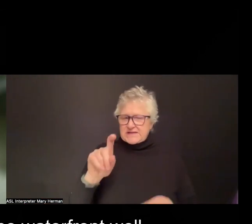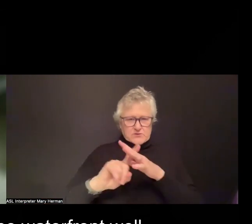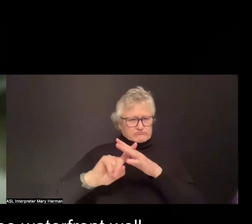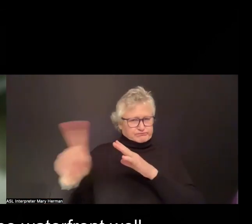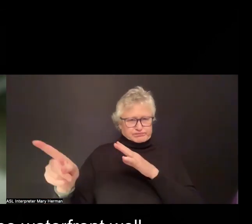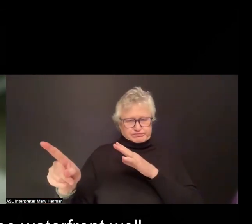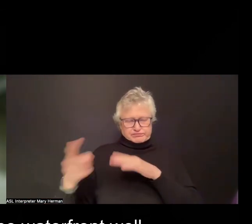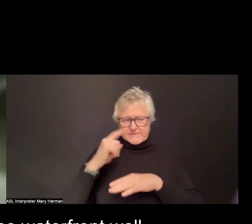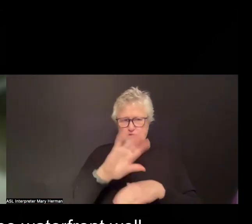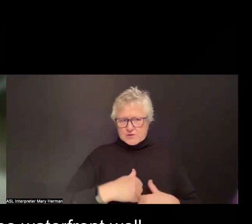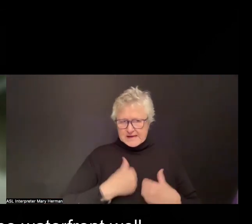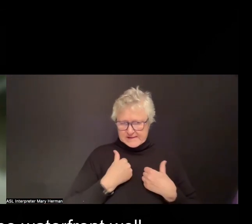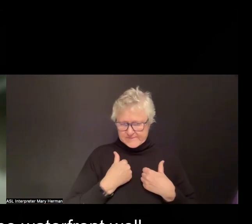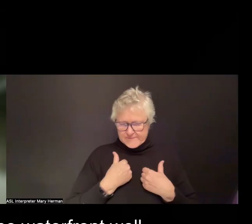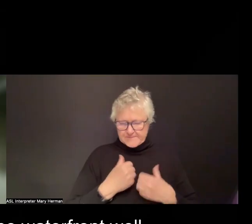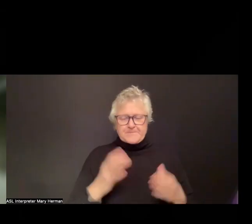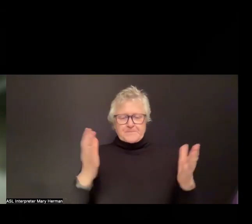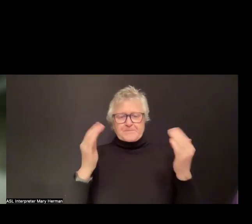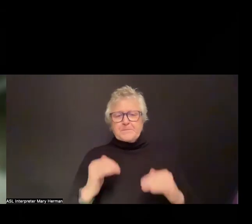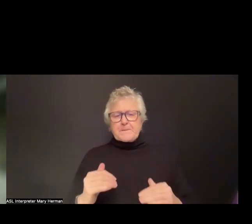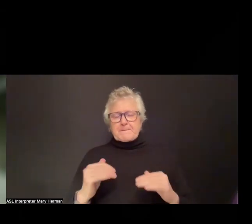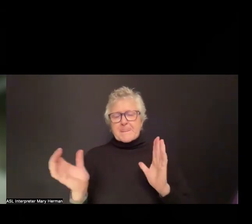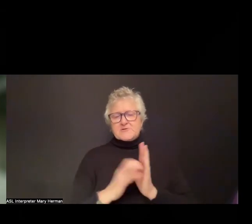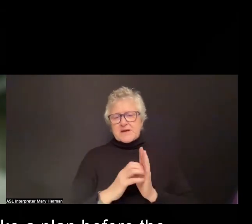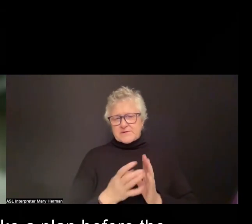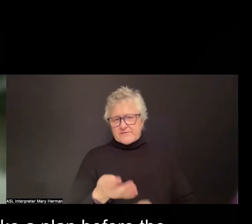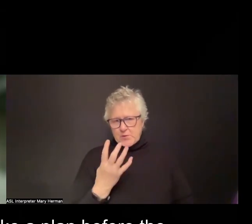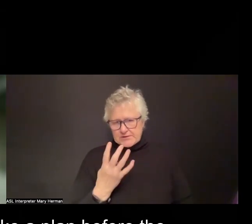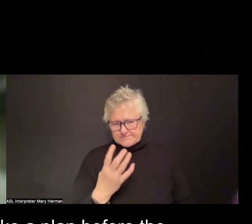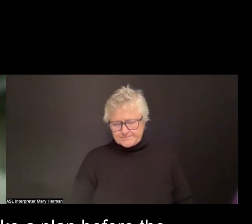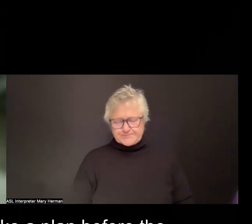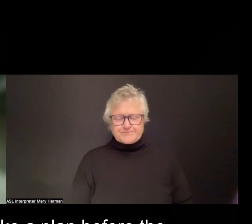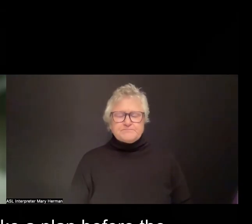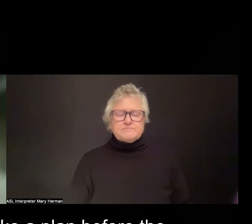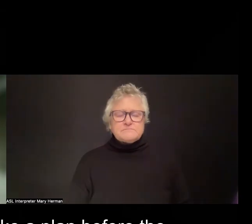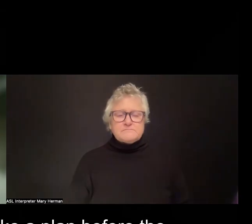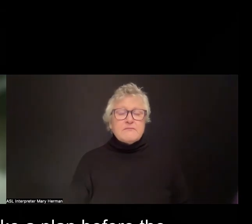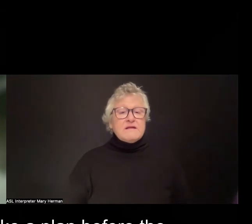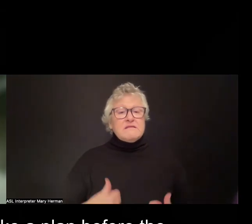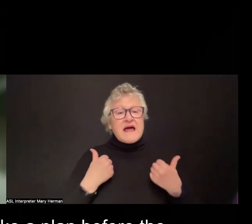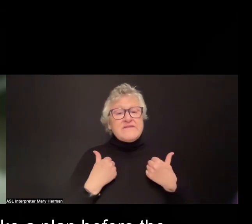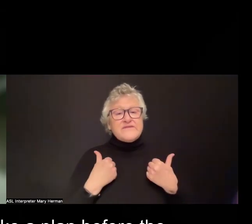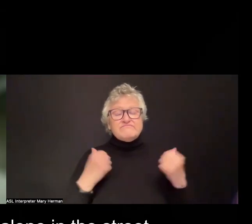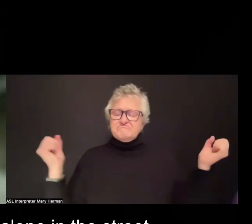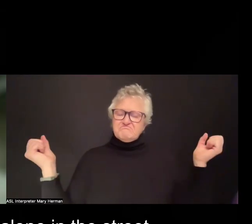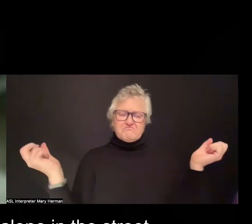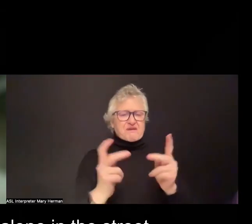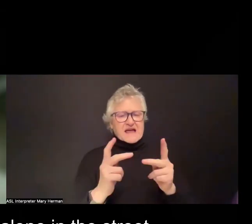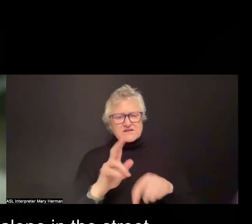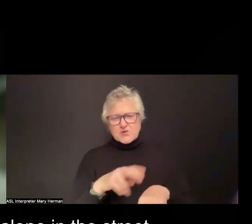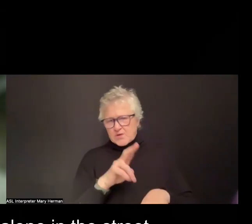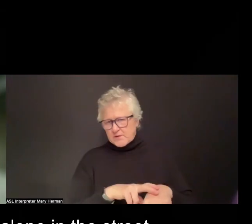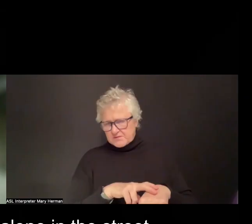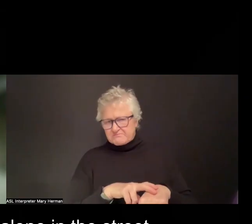Life returns to the waterfront well before the dawn. I knew I had to make a plan before the people started to stretch and wake to find me in